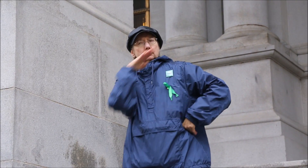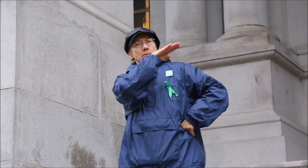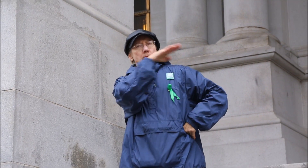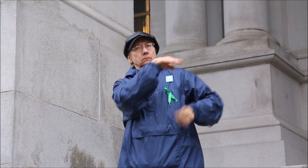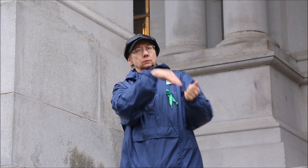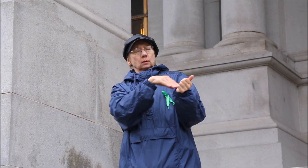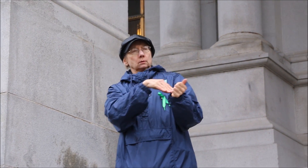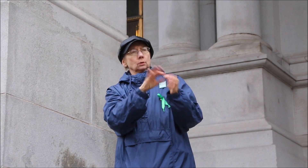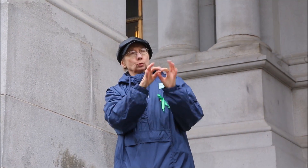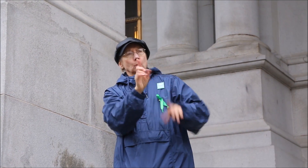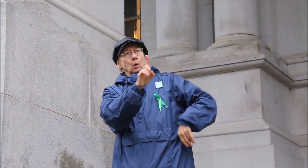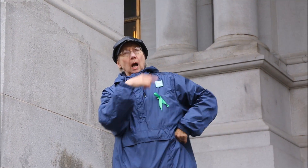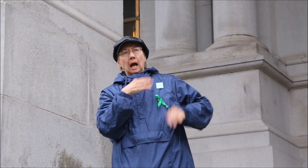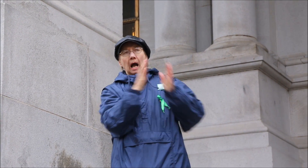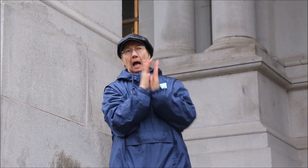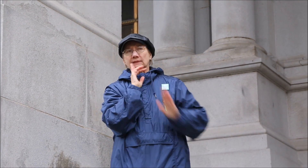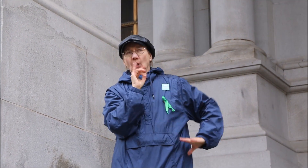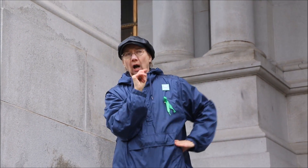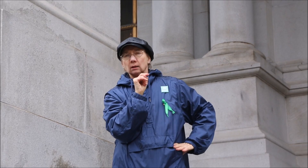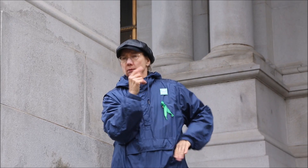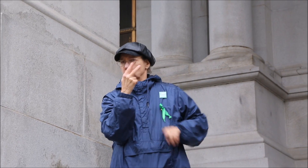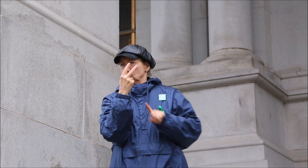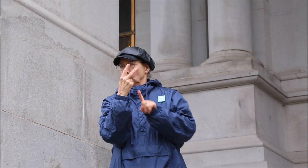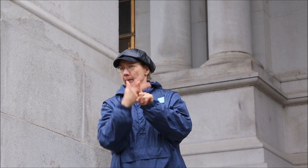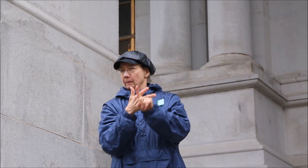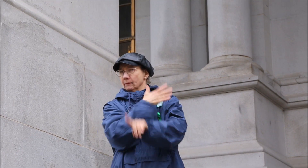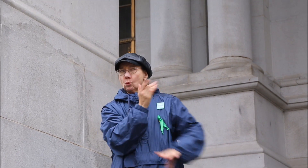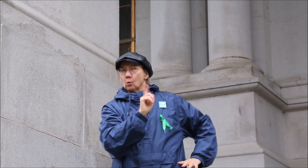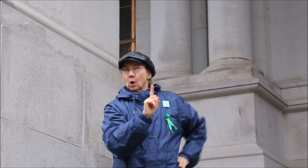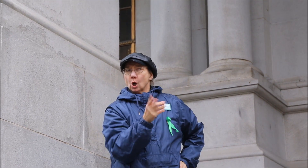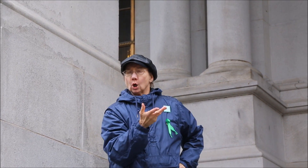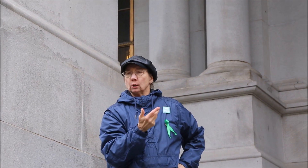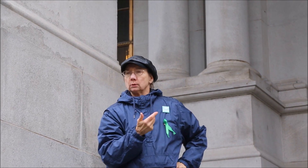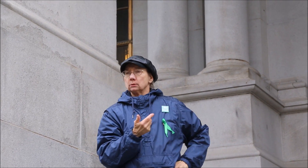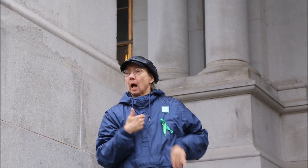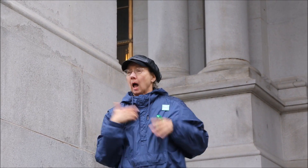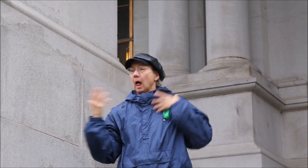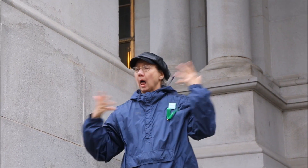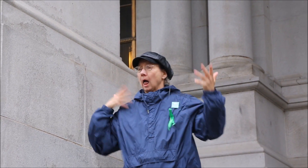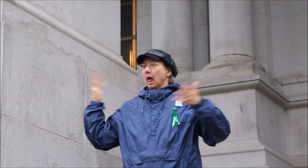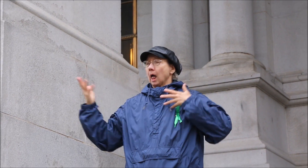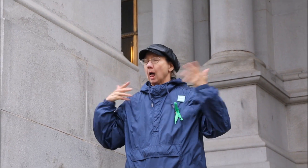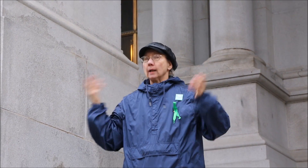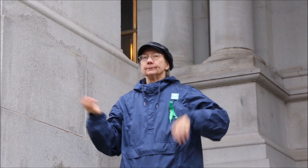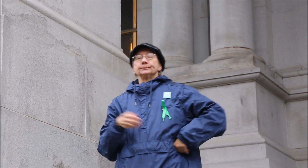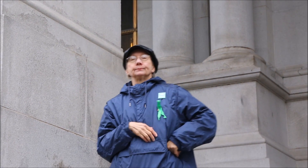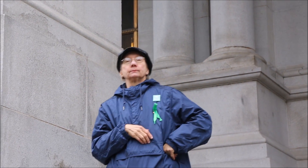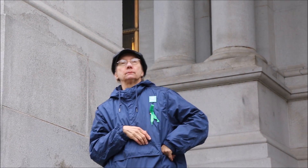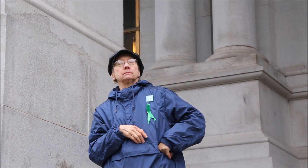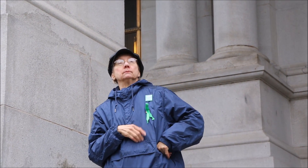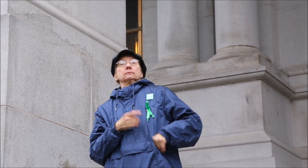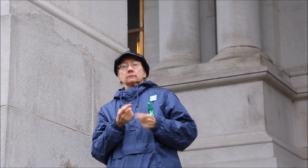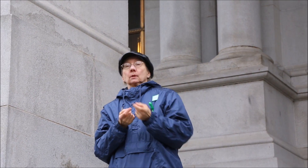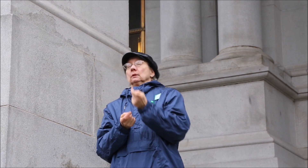what happened. We weren't able to understand what was going on in the medical situation with